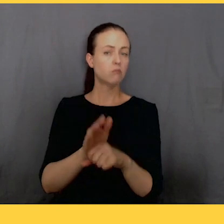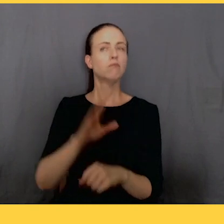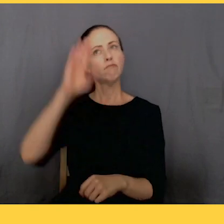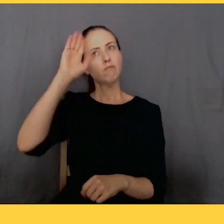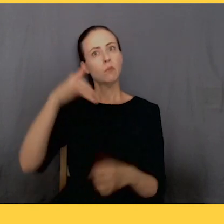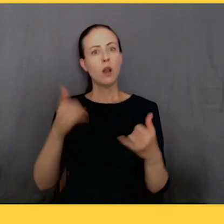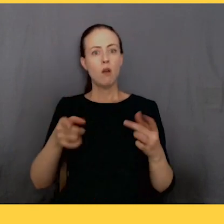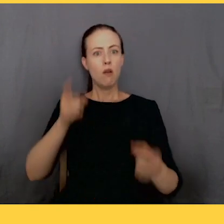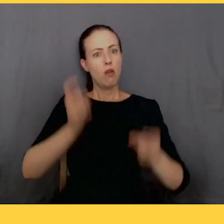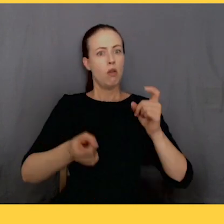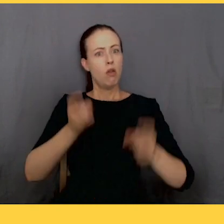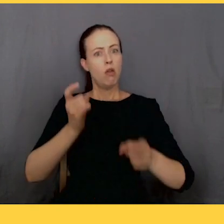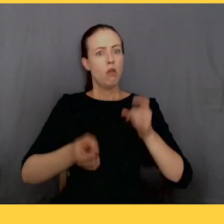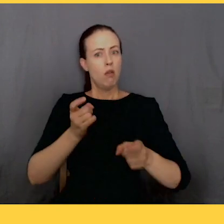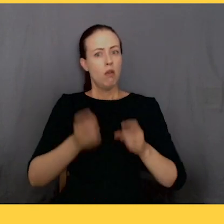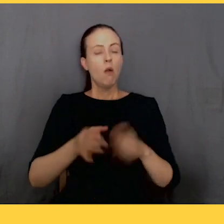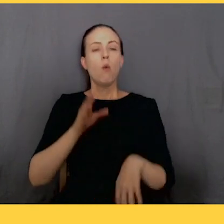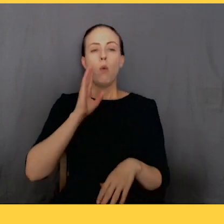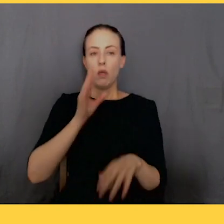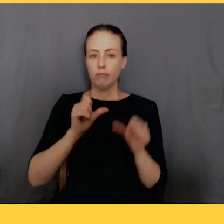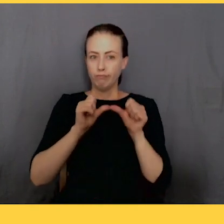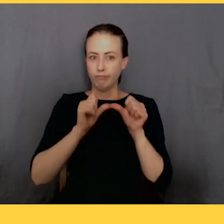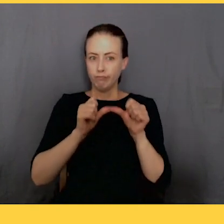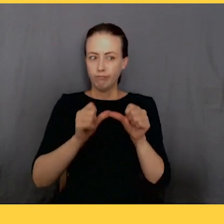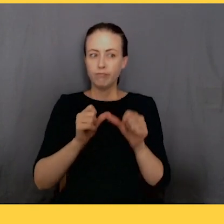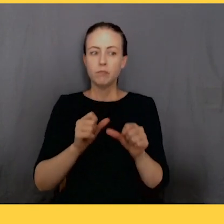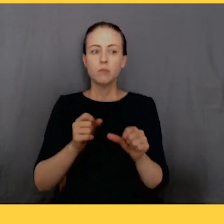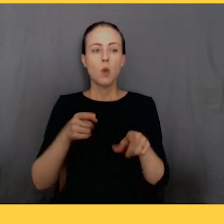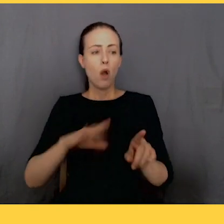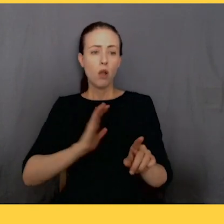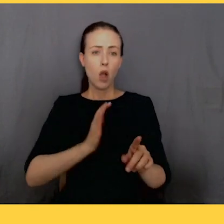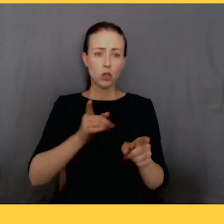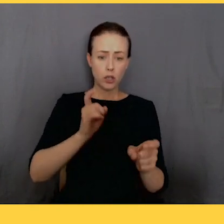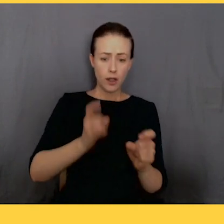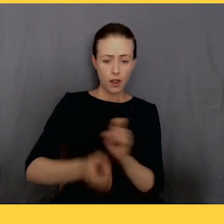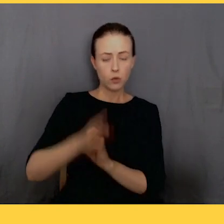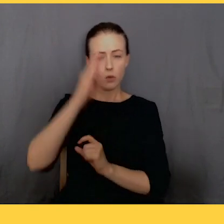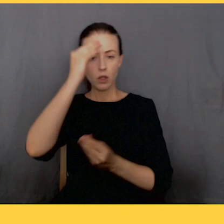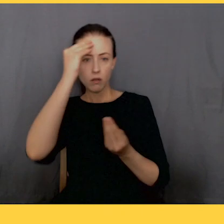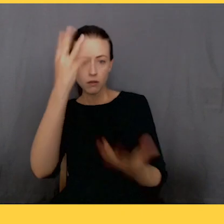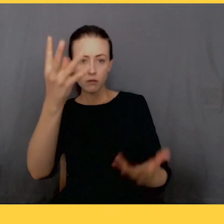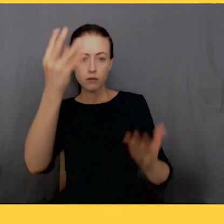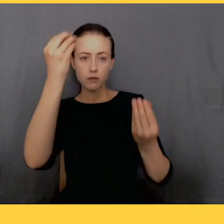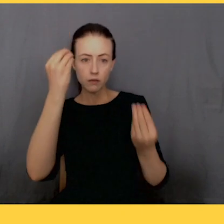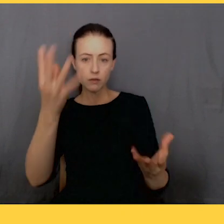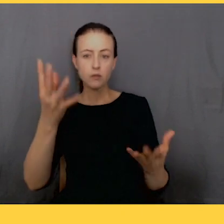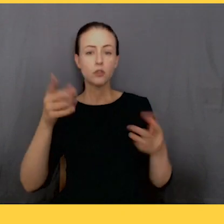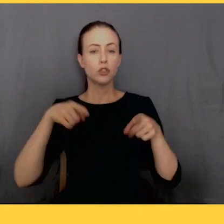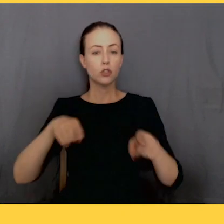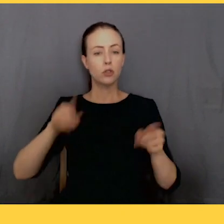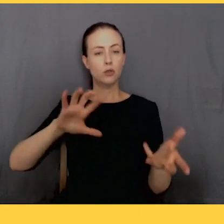will continue to be here for you and keep you updated as we work through this crisis together.